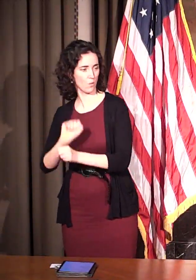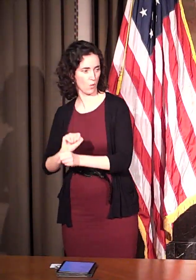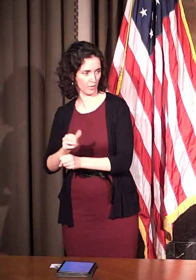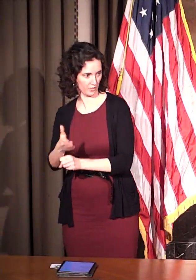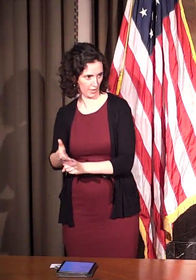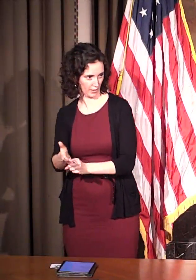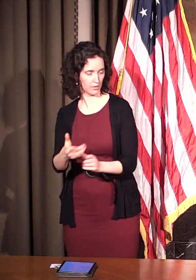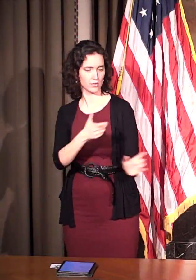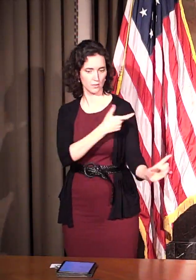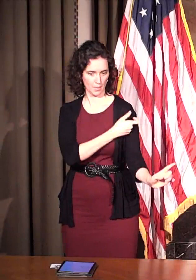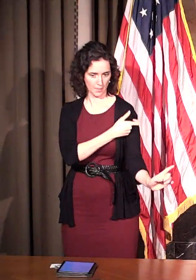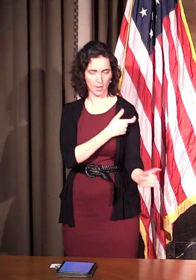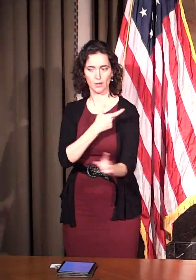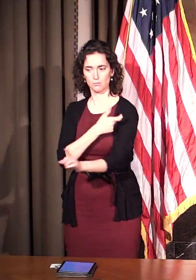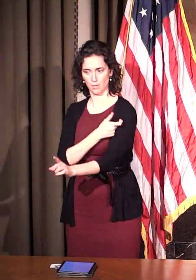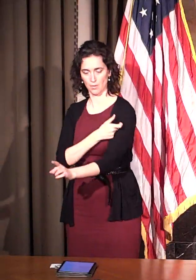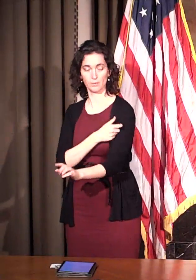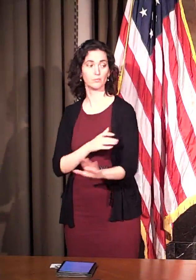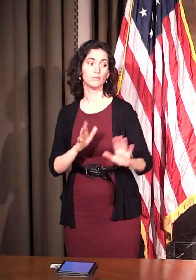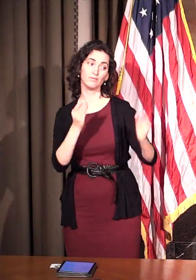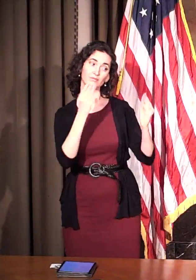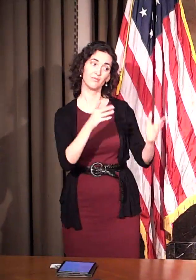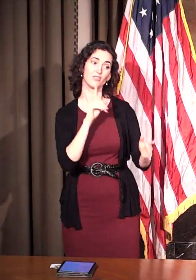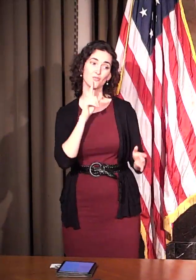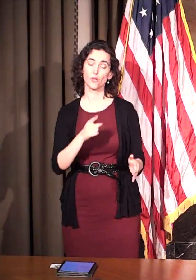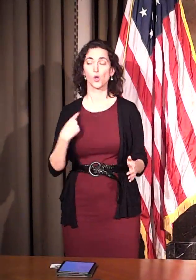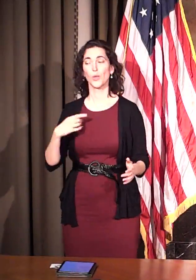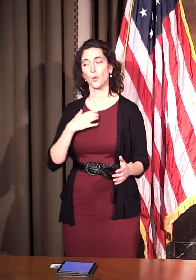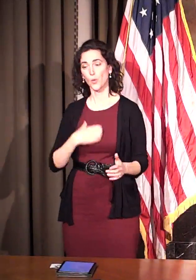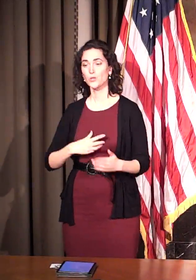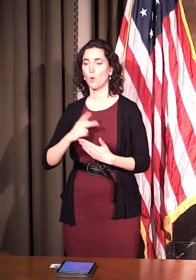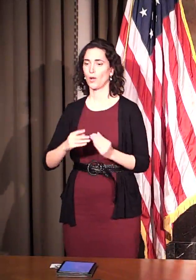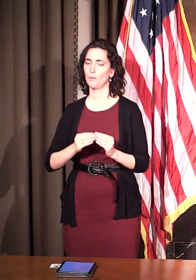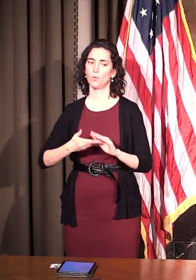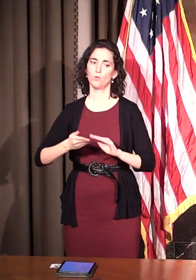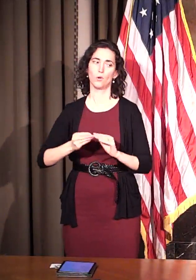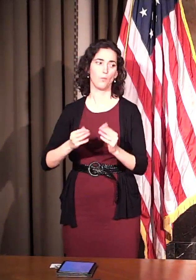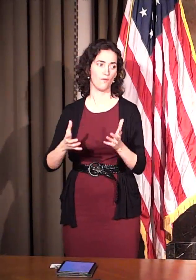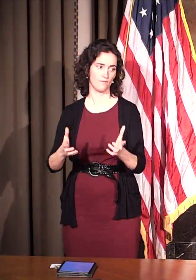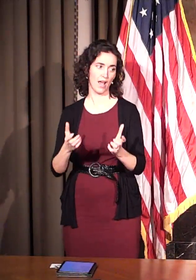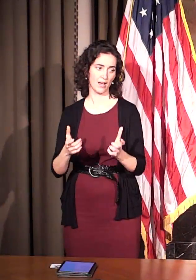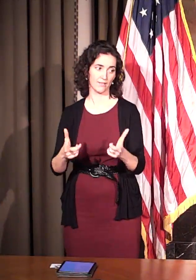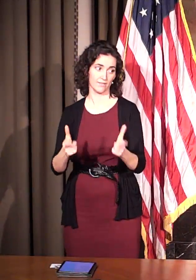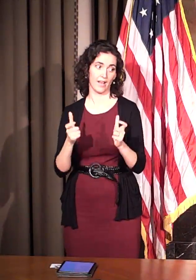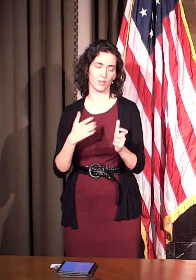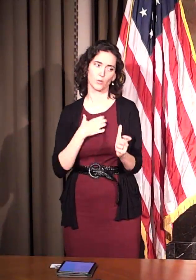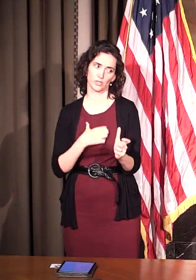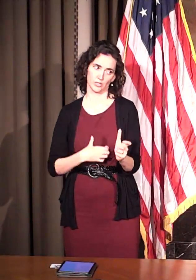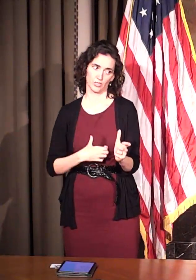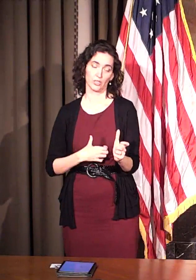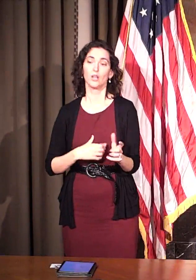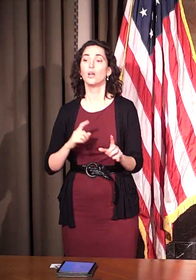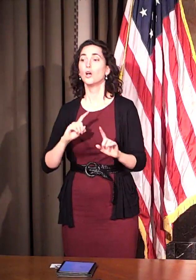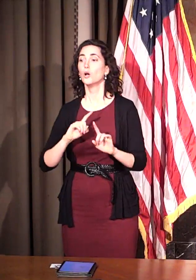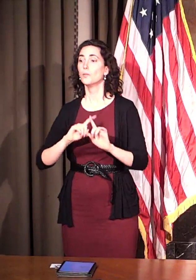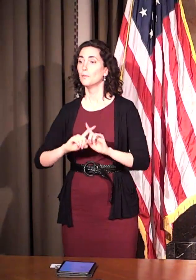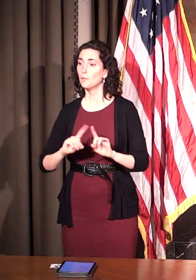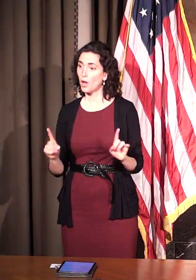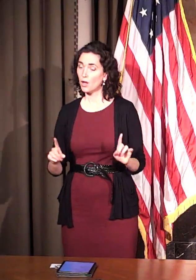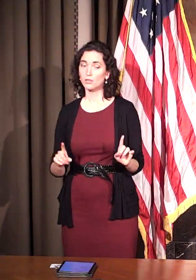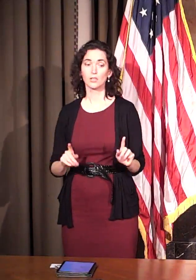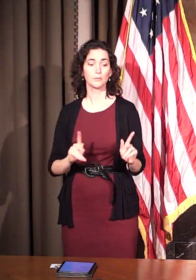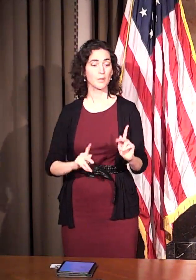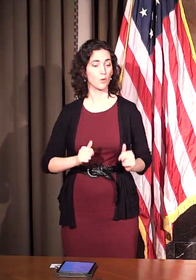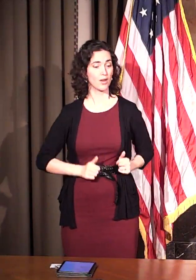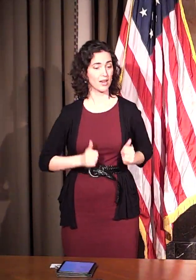No doubt. I think all of us would prefer that the program's going faster. I'm encouraged that the uptake rate amongst nursing